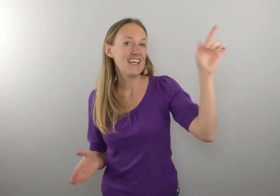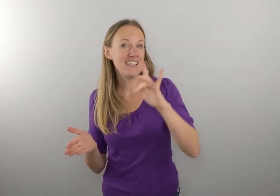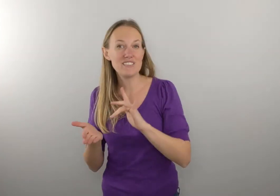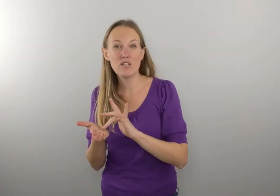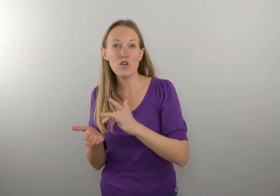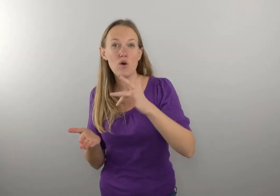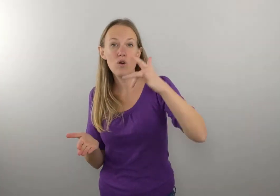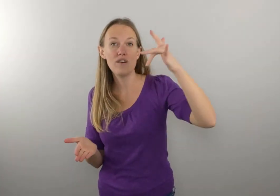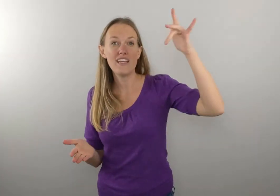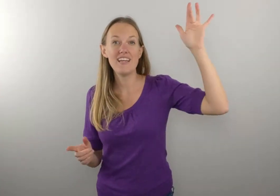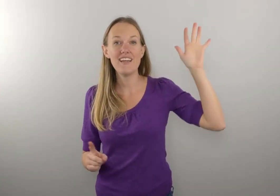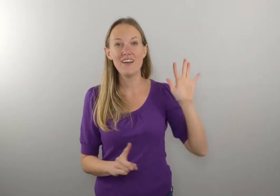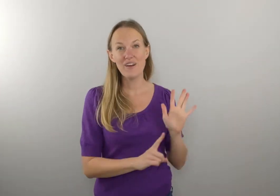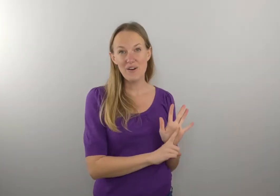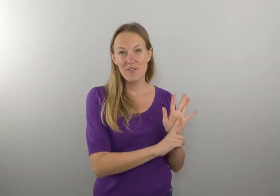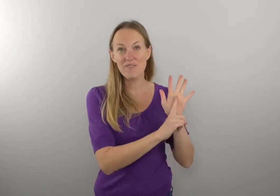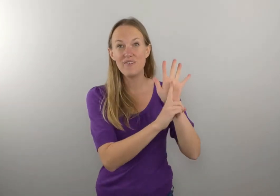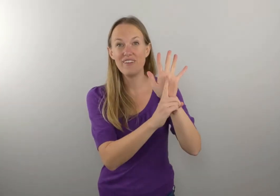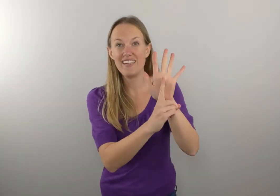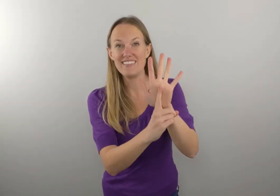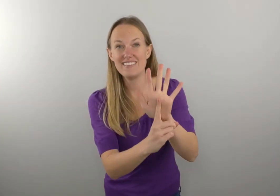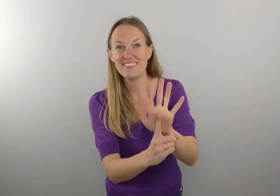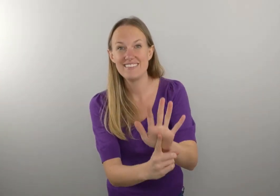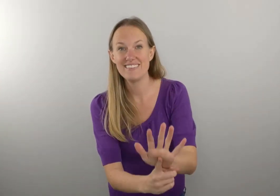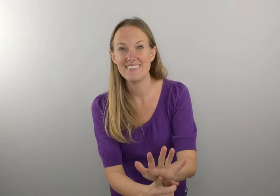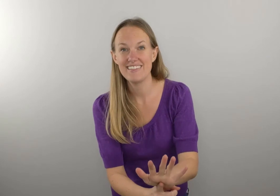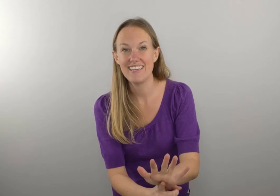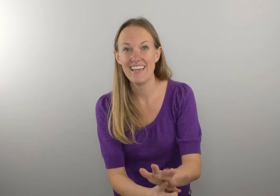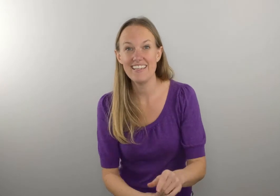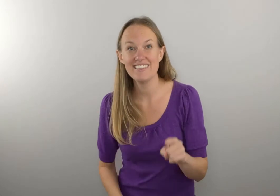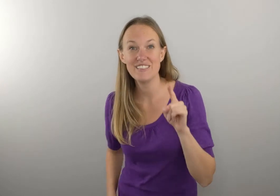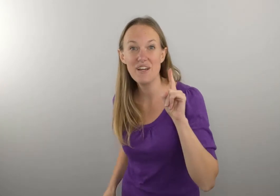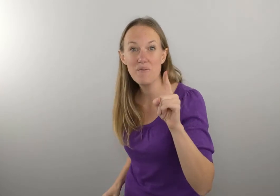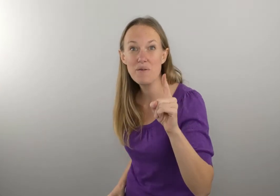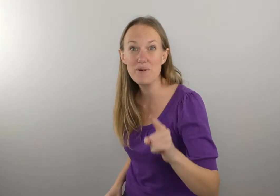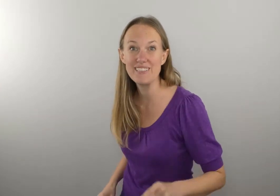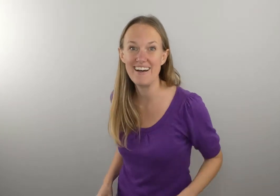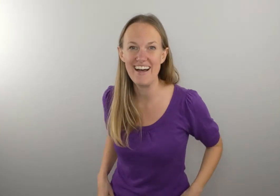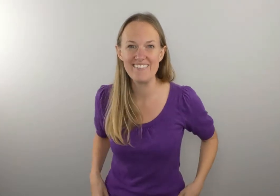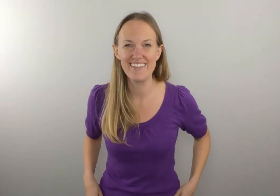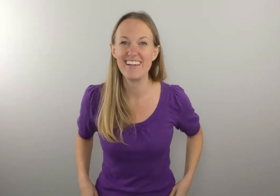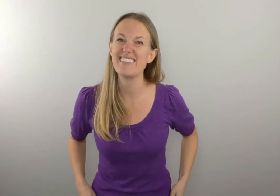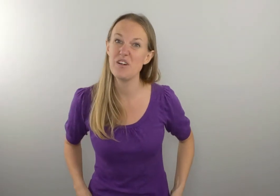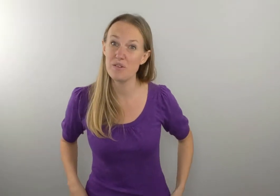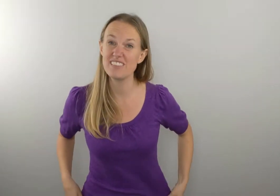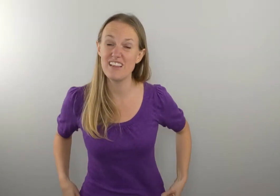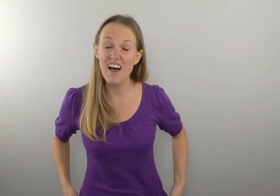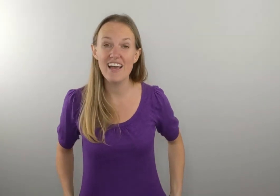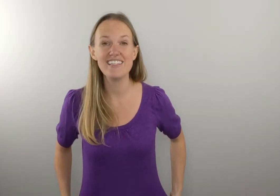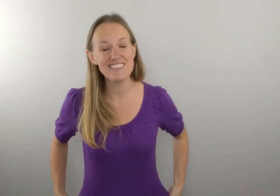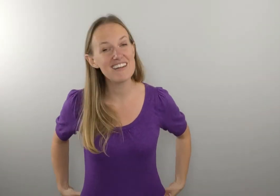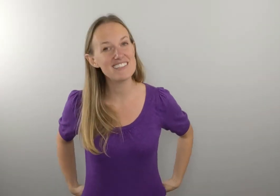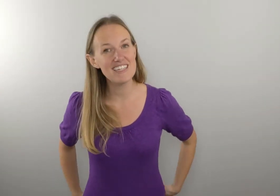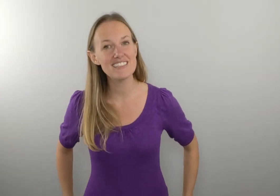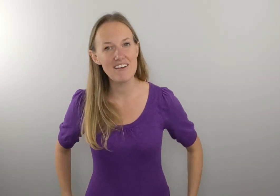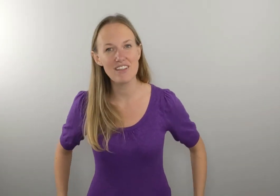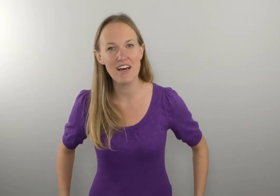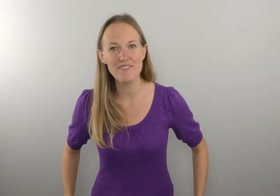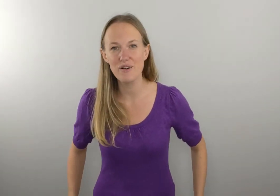his glory revealed. Okay, let's try it one more time, because I know there's a lot. This song does have a lot of